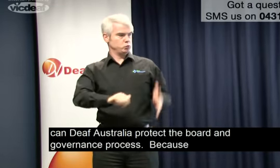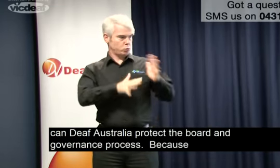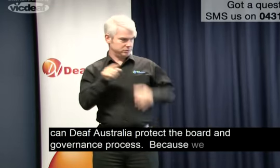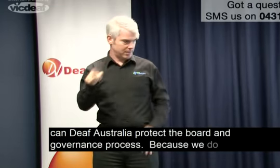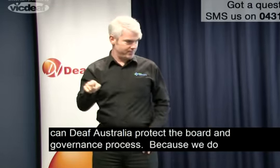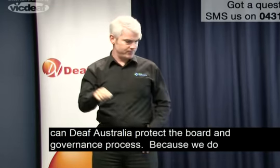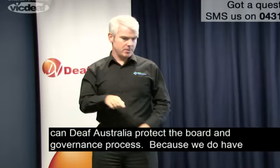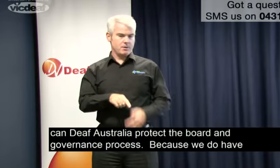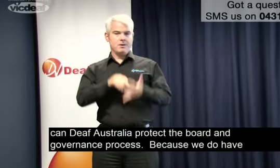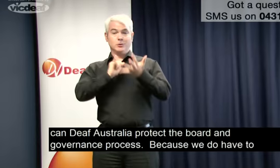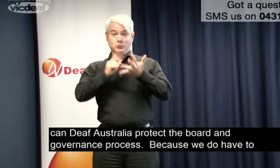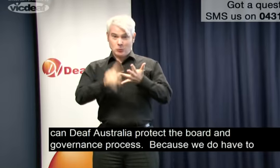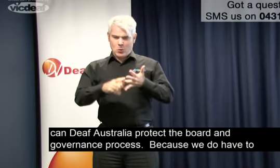our key, those who use Auslan.